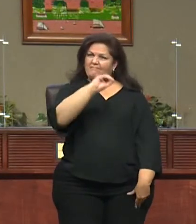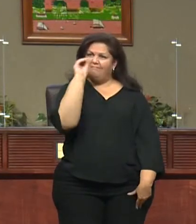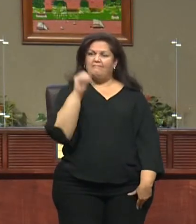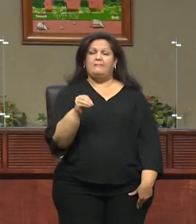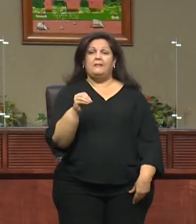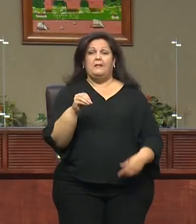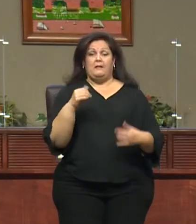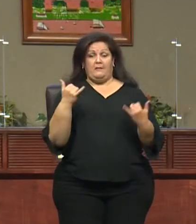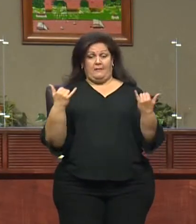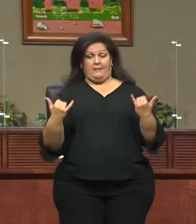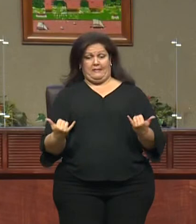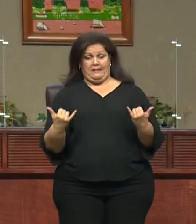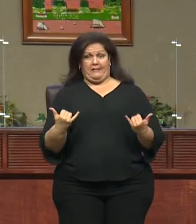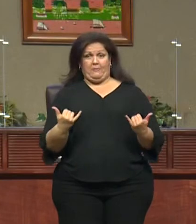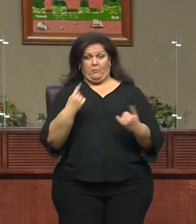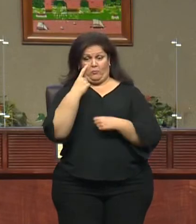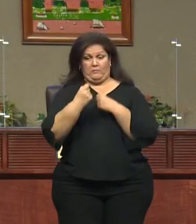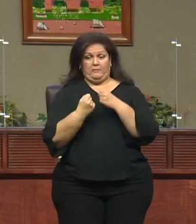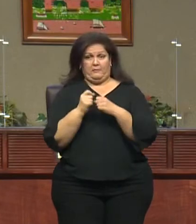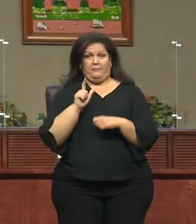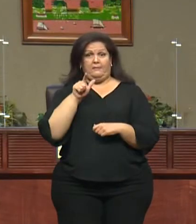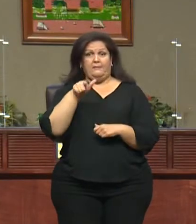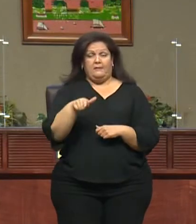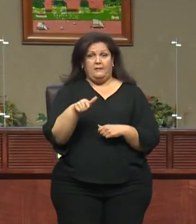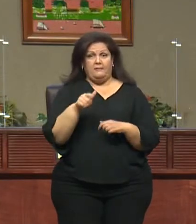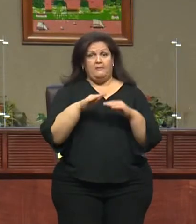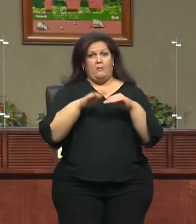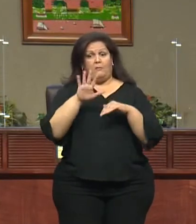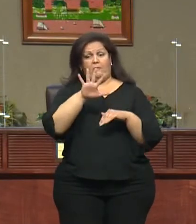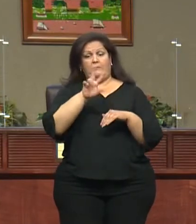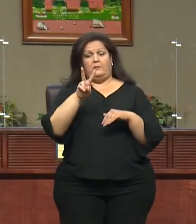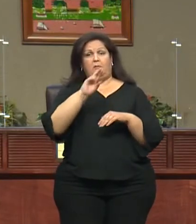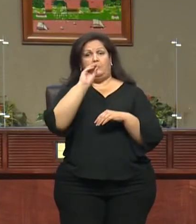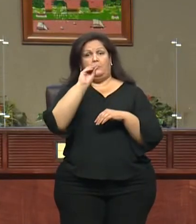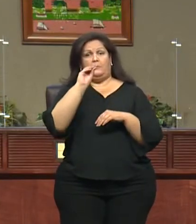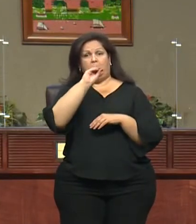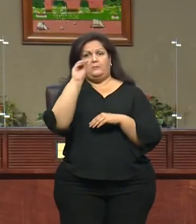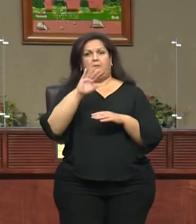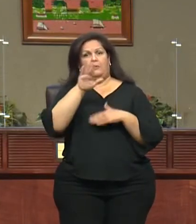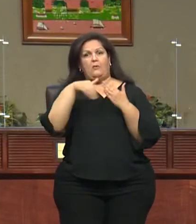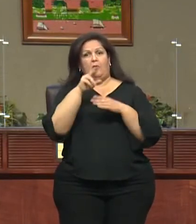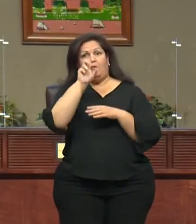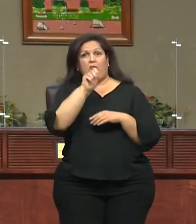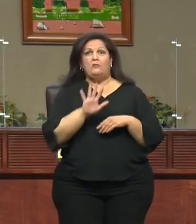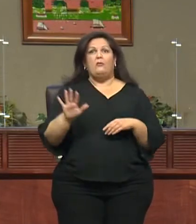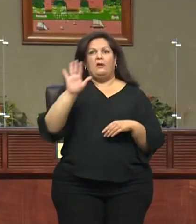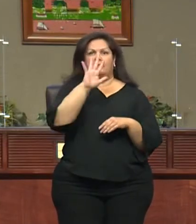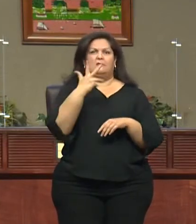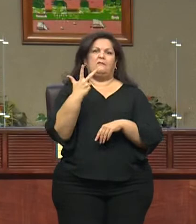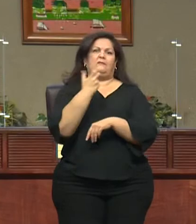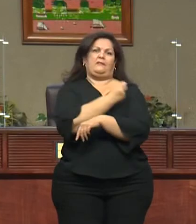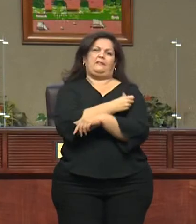But this year, over 52% of all Americans have been vaccinated,